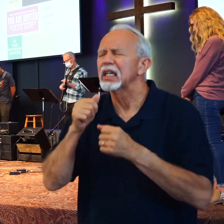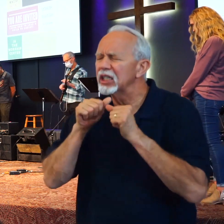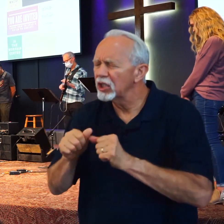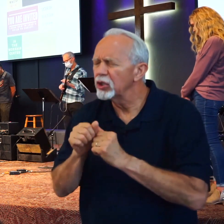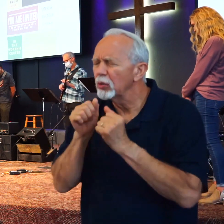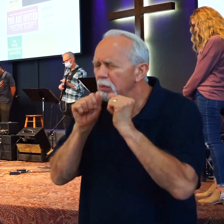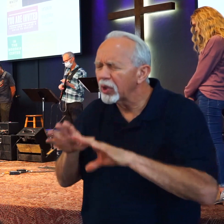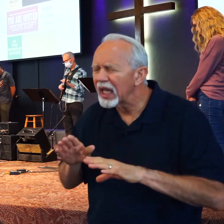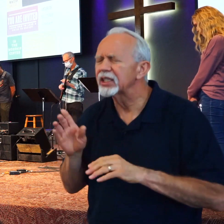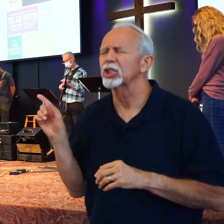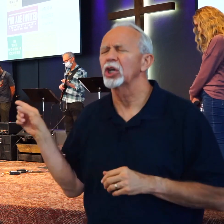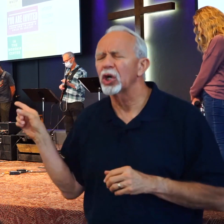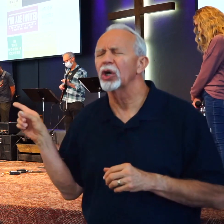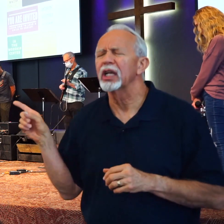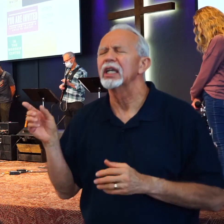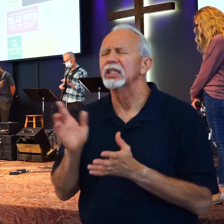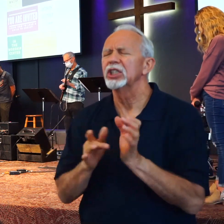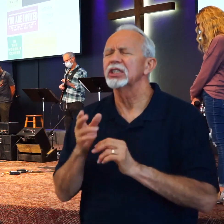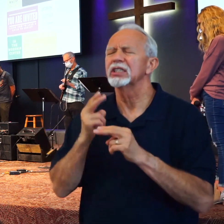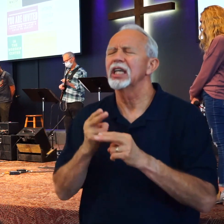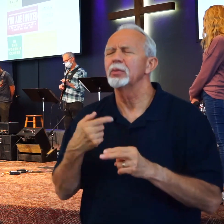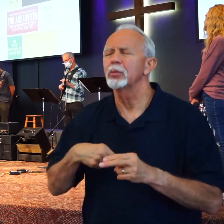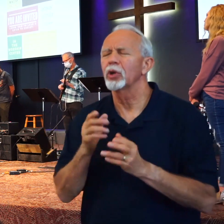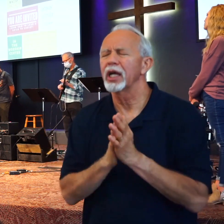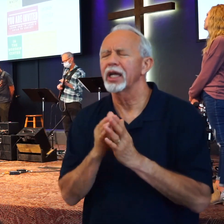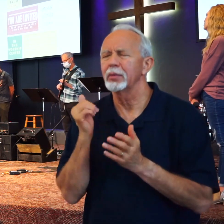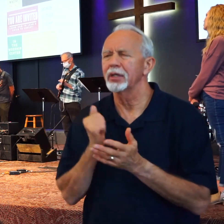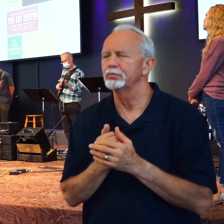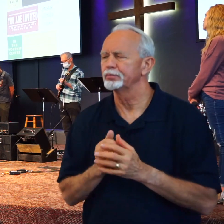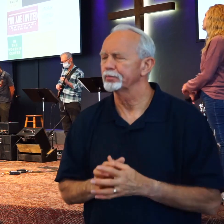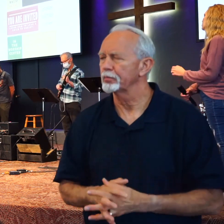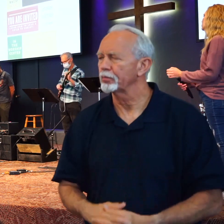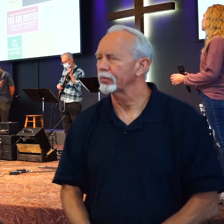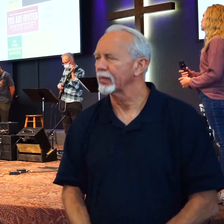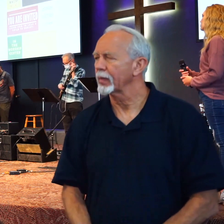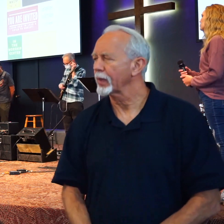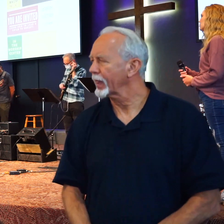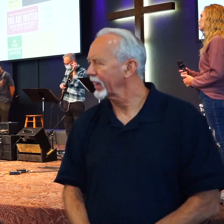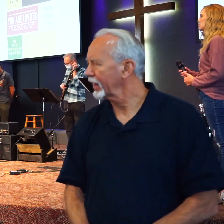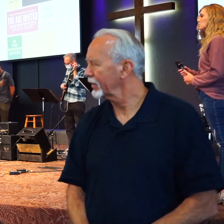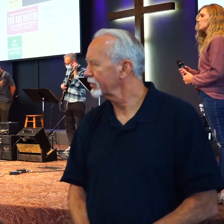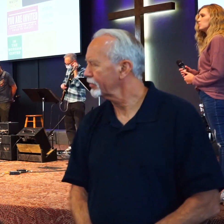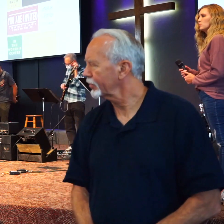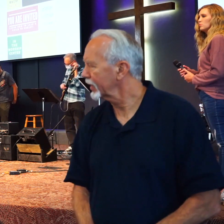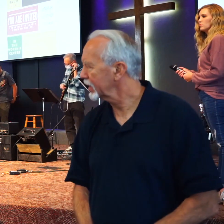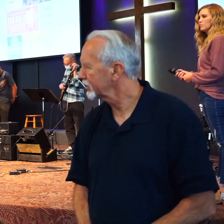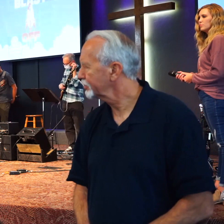and, as I said, provide. In Jesus' name, amen. Amen. Thank you, Patty. Thank you.